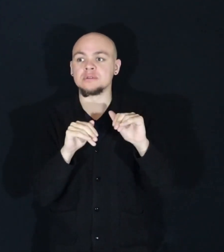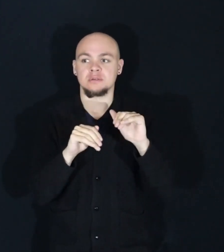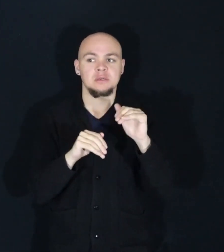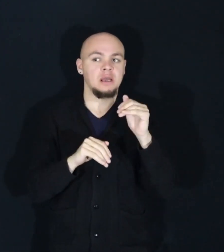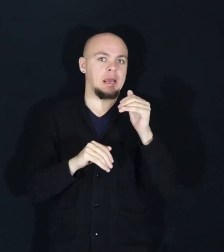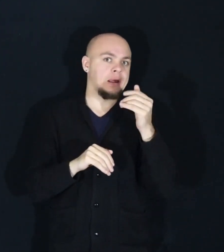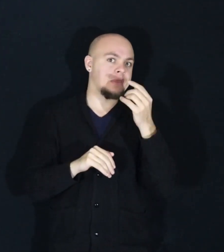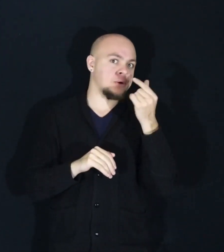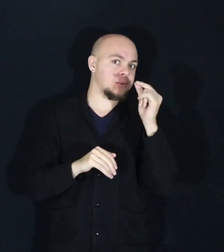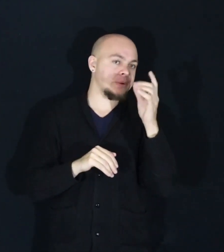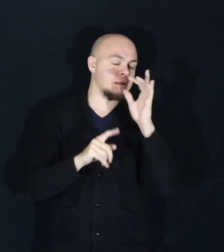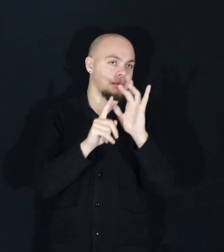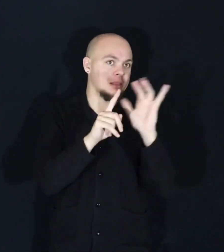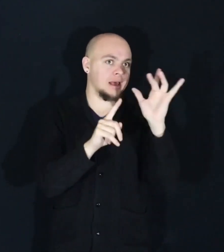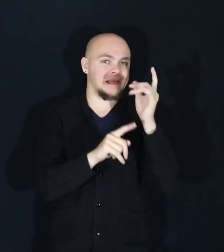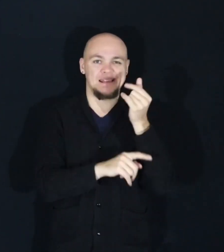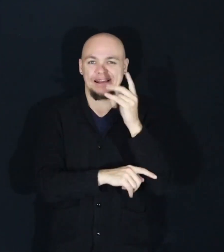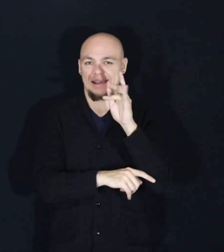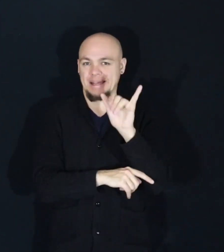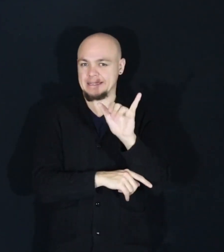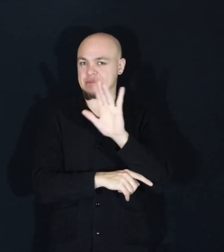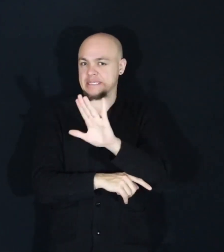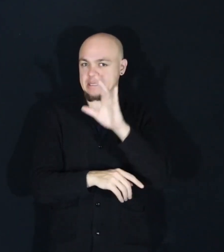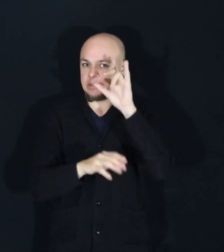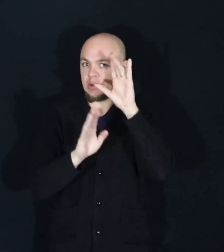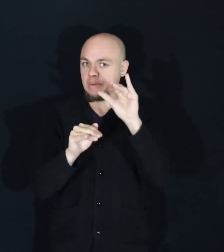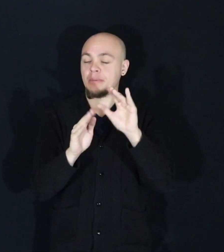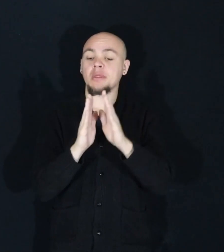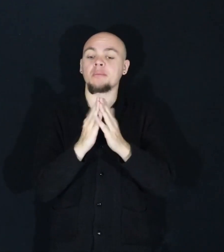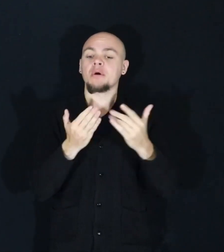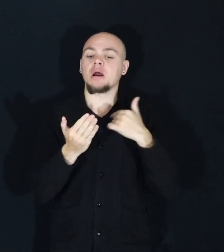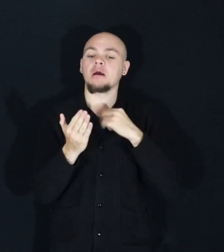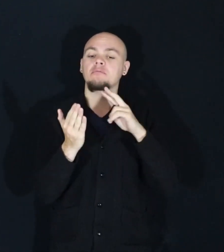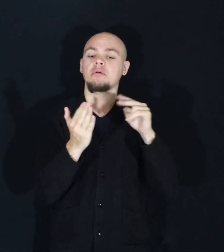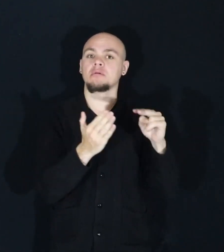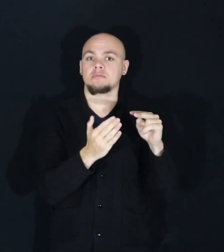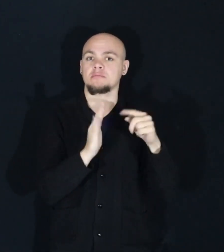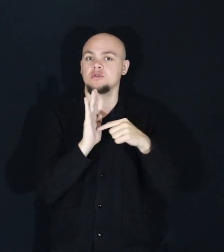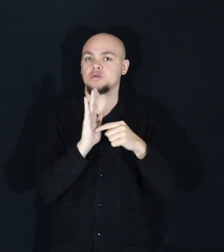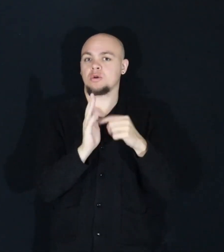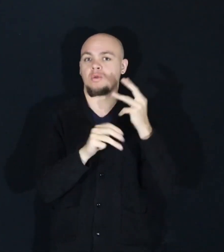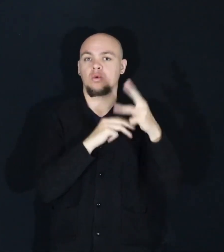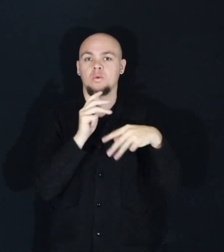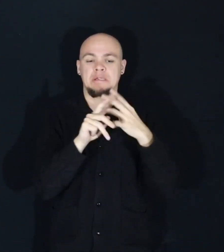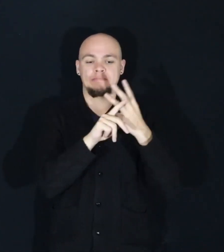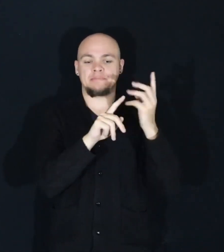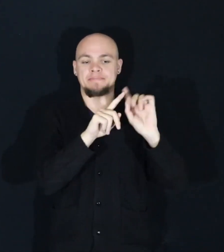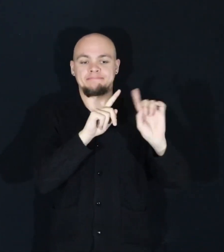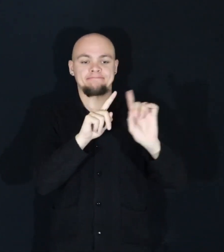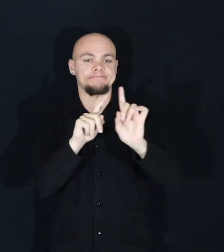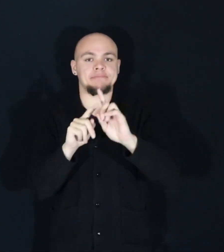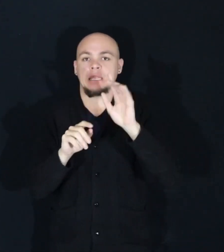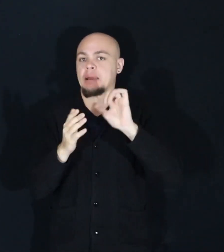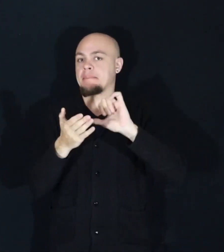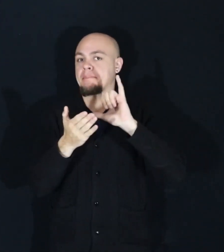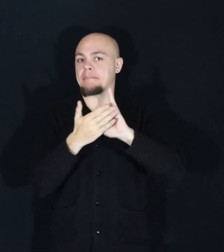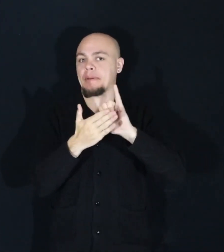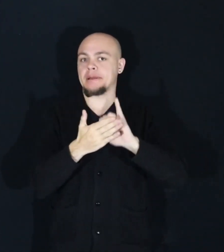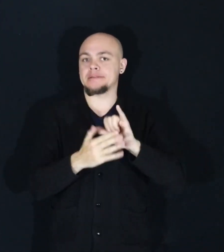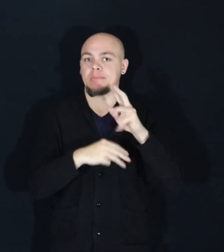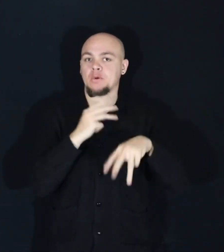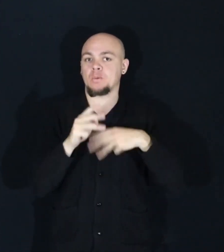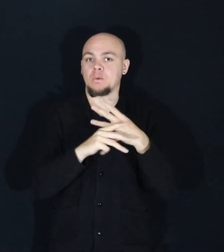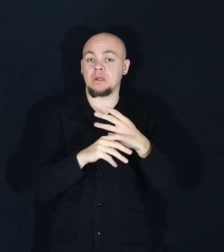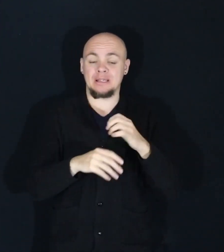light. The books I've read have shown me the worlds of others, pretty much impossible worlds that exist only